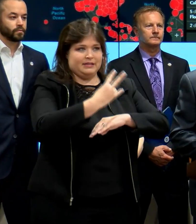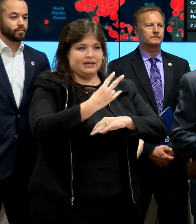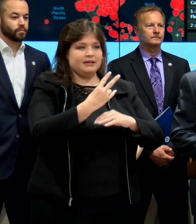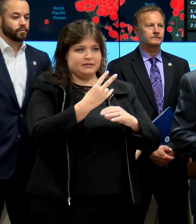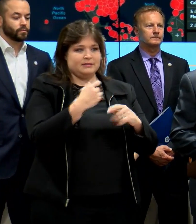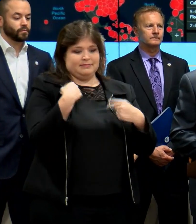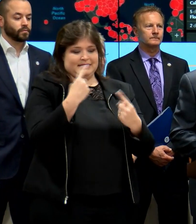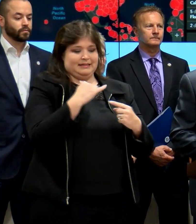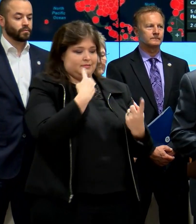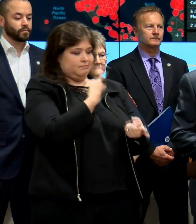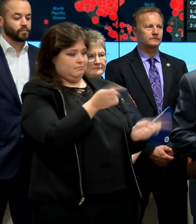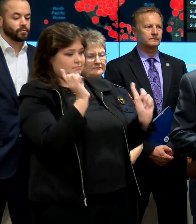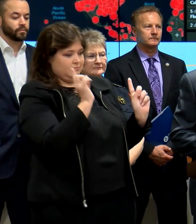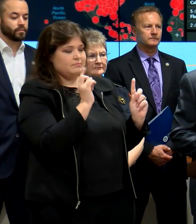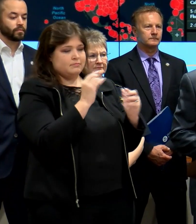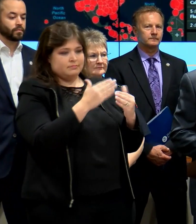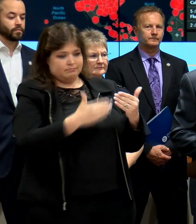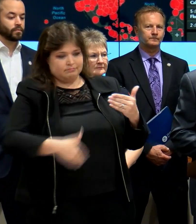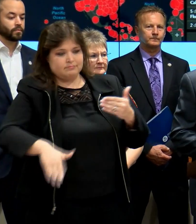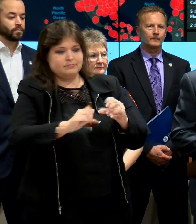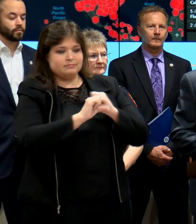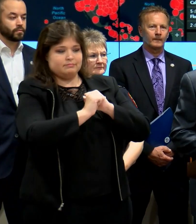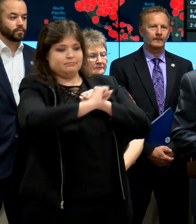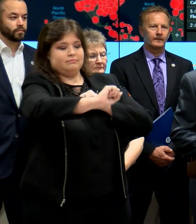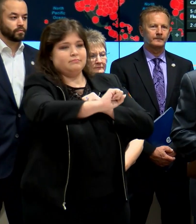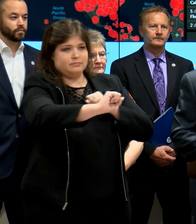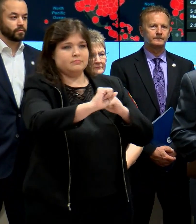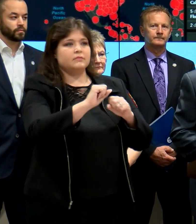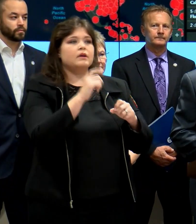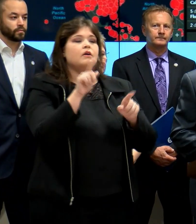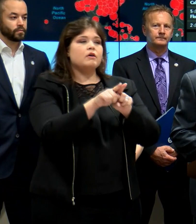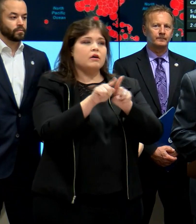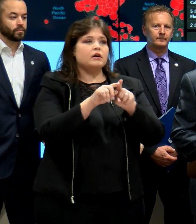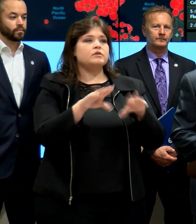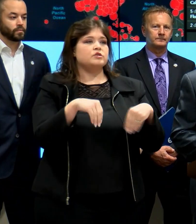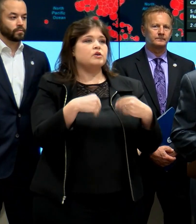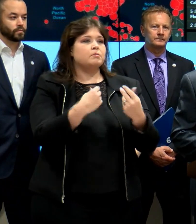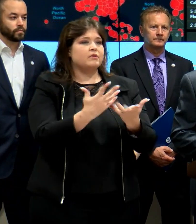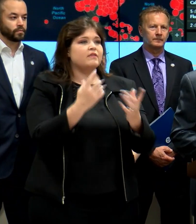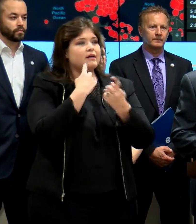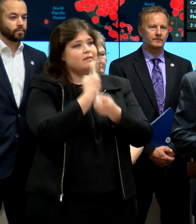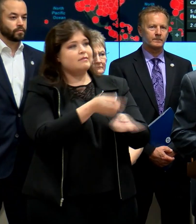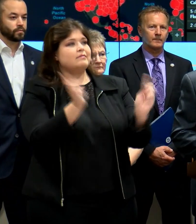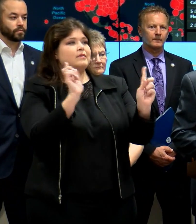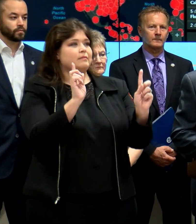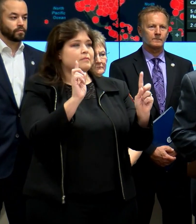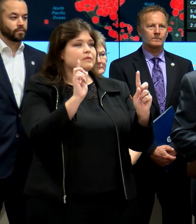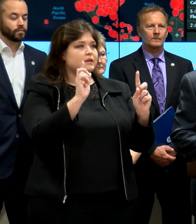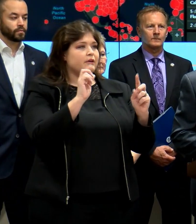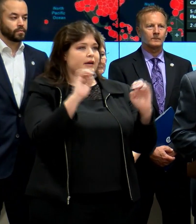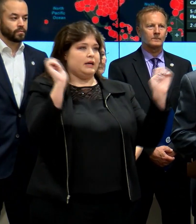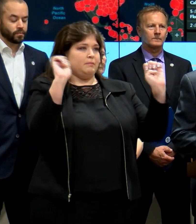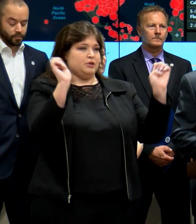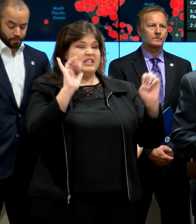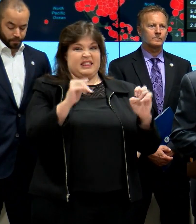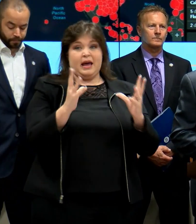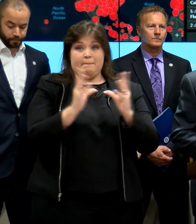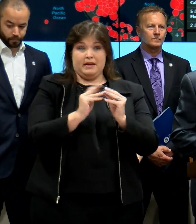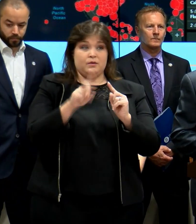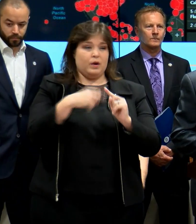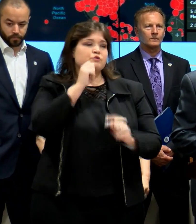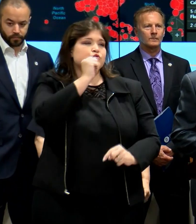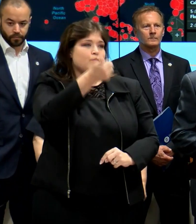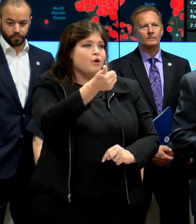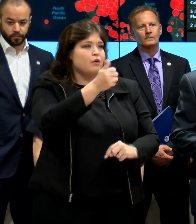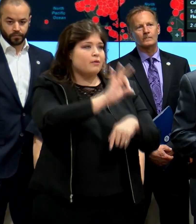issued, and making certain findings related to and providing for severability and declaring an emergency. And that meeting will take place tomorrow at